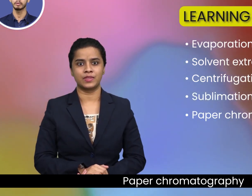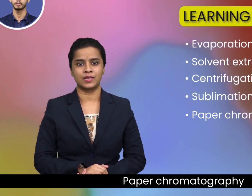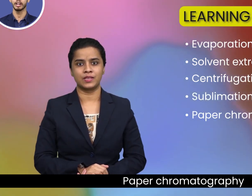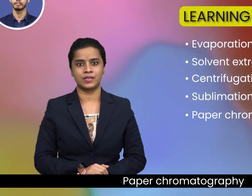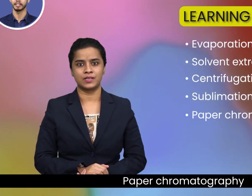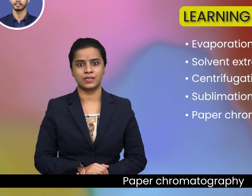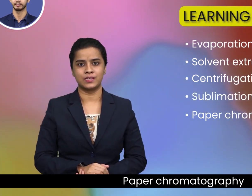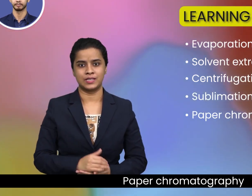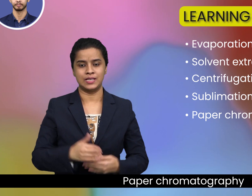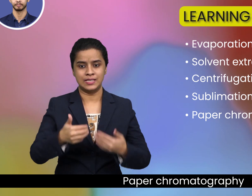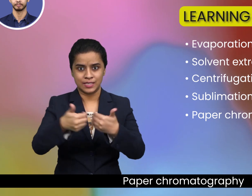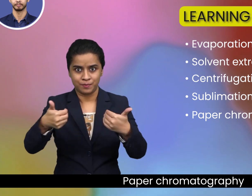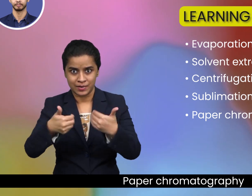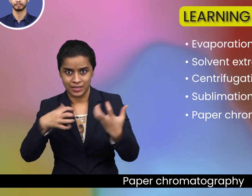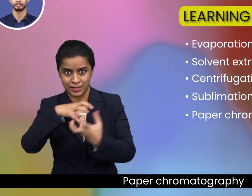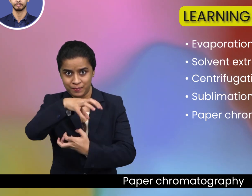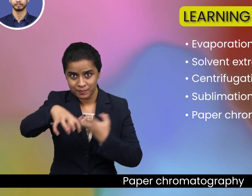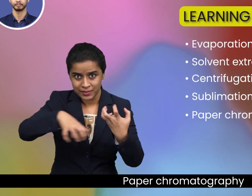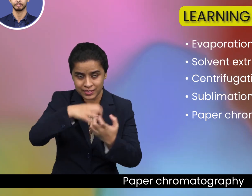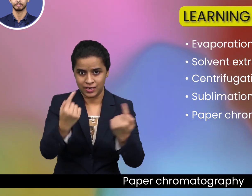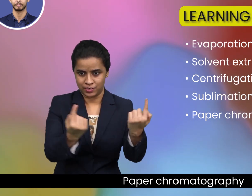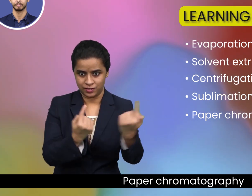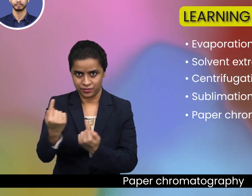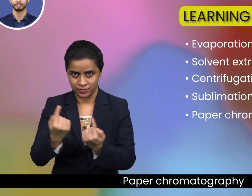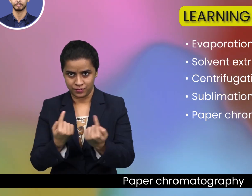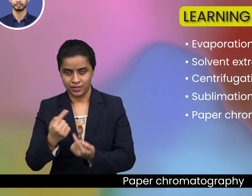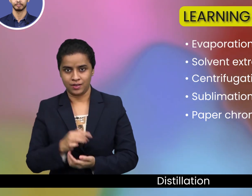paper chromatography,